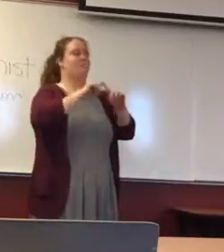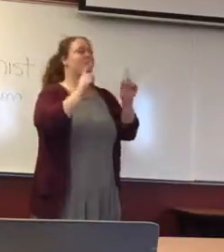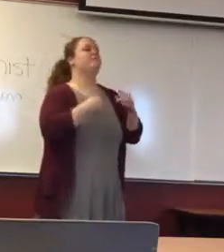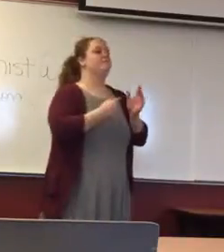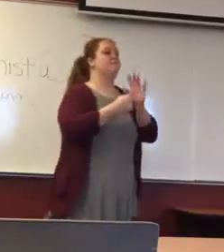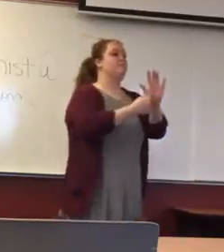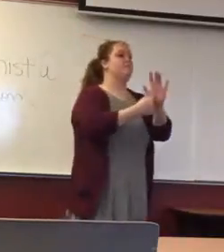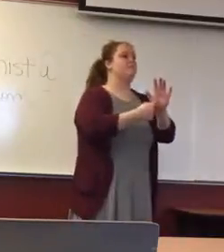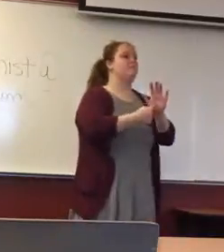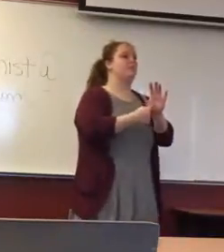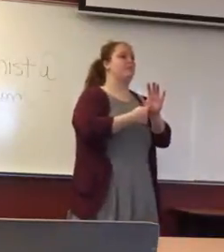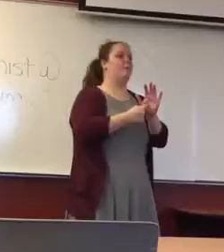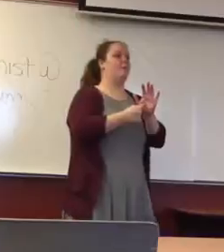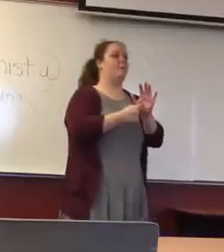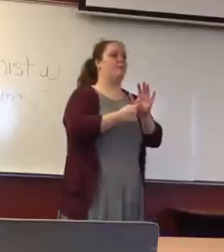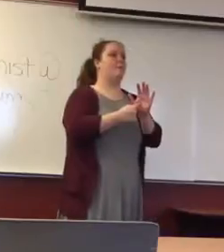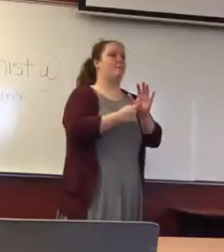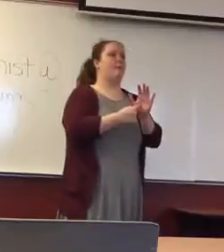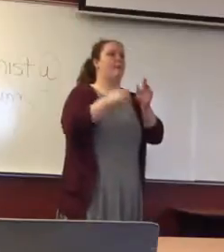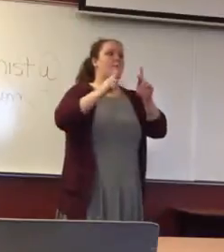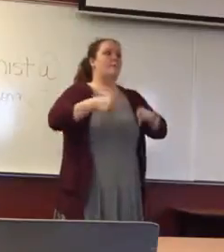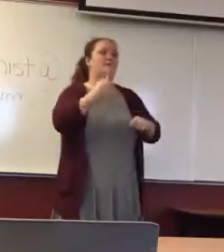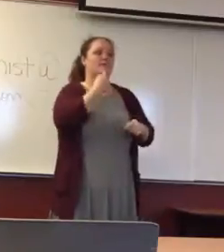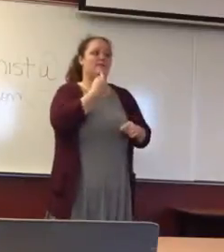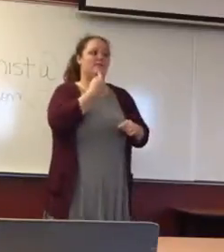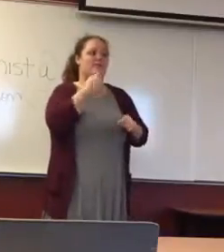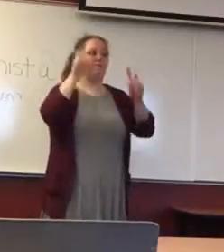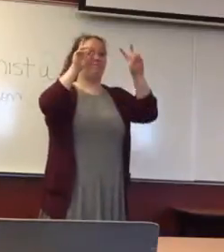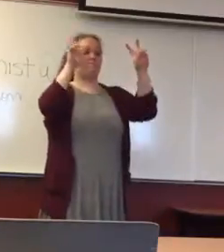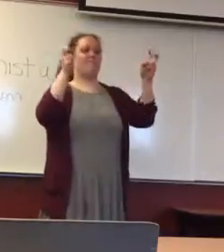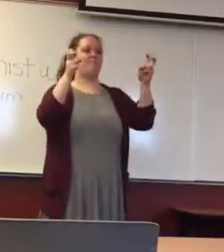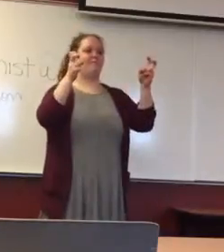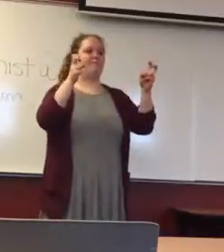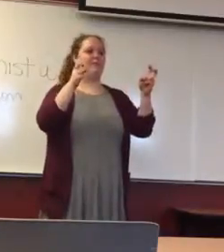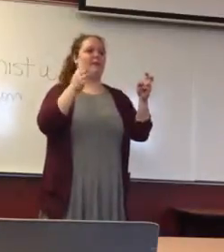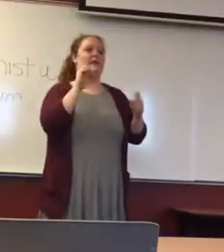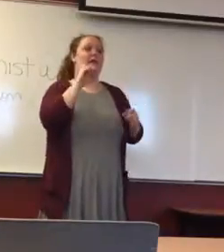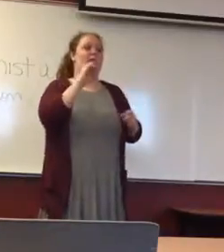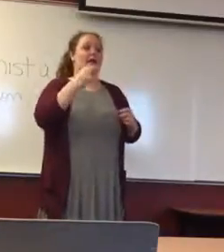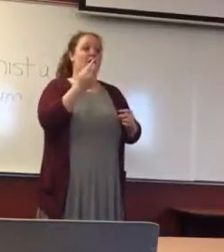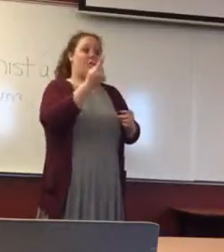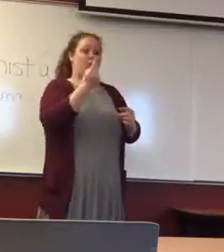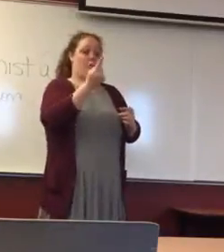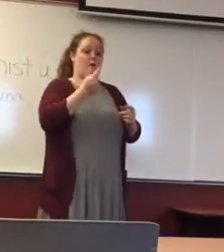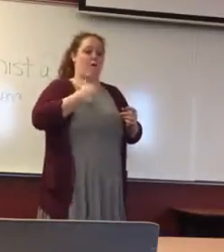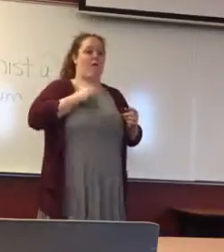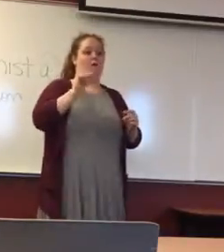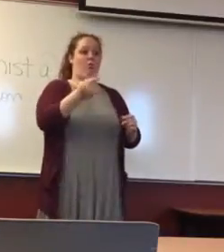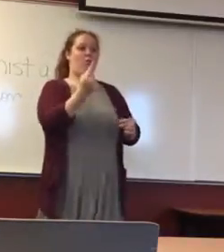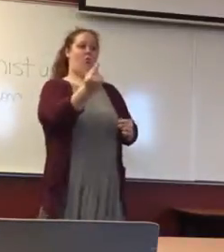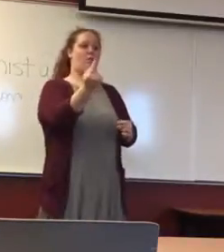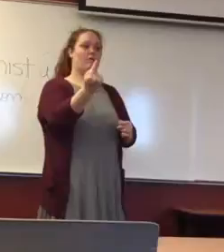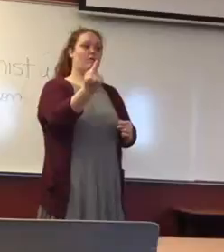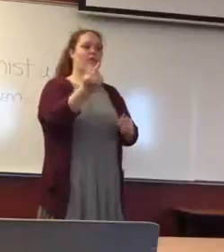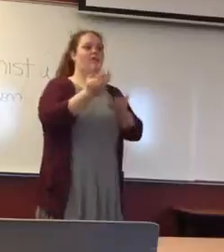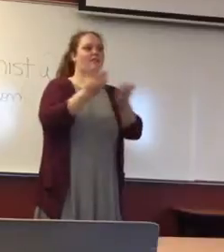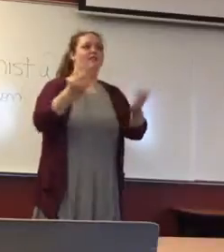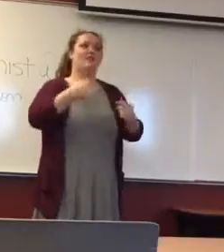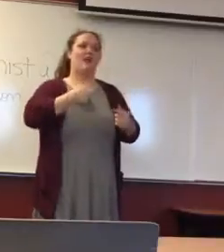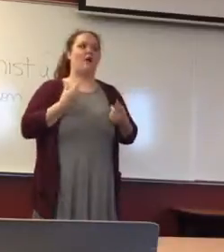the things I'd do to you, and I'm like, excuse me? Okay, so somebody said that to you? Yeah. Well, that's not appropriate to say to